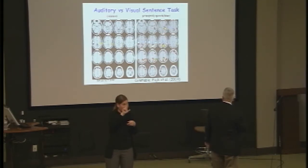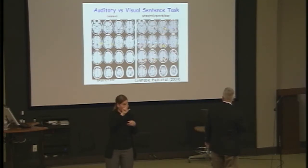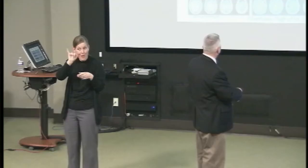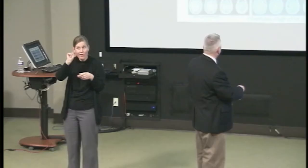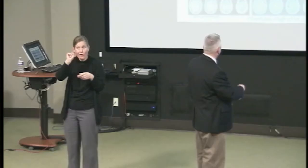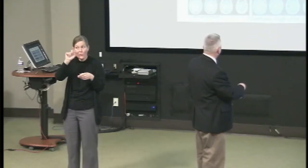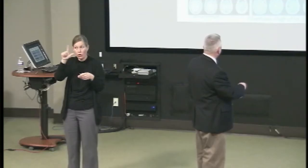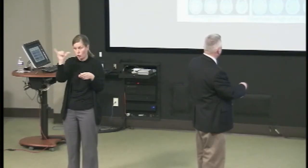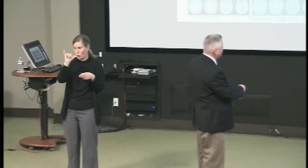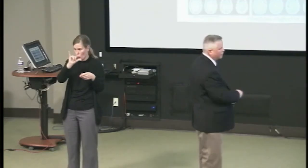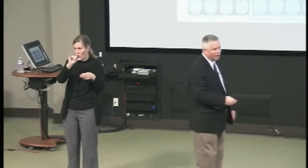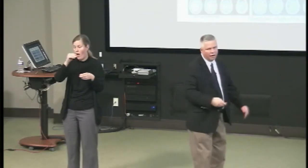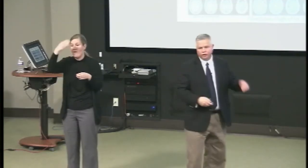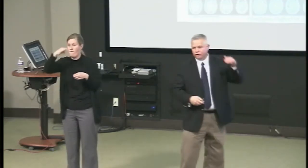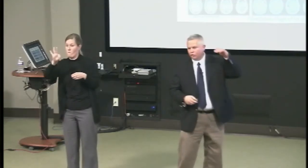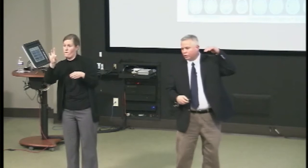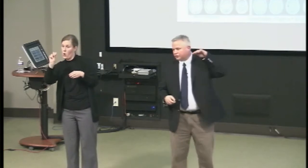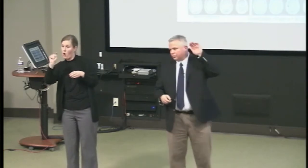frontal regions,